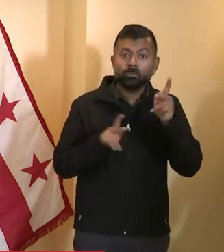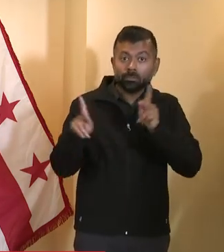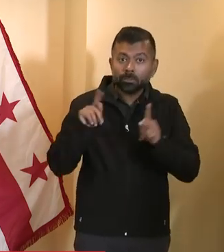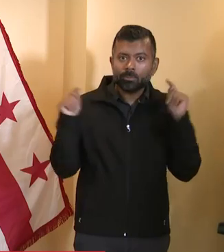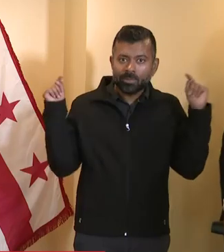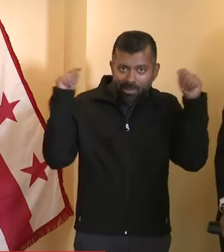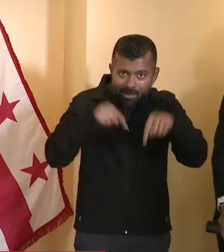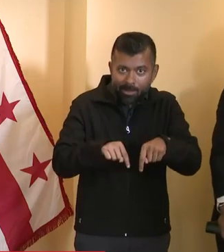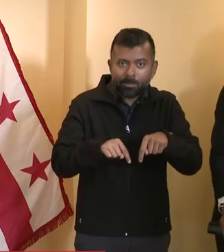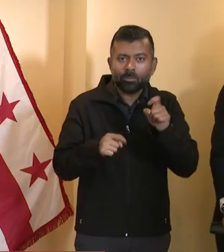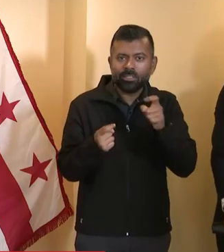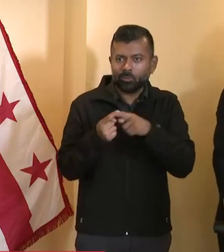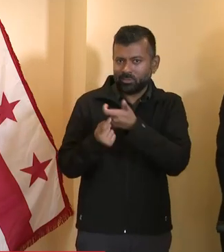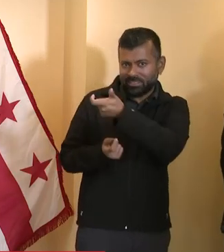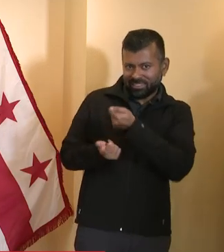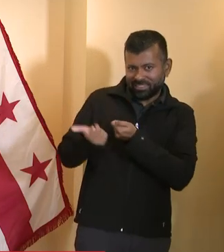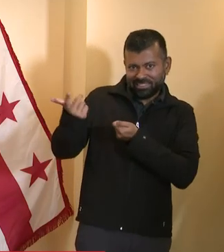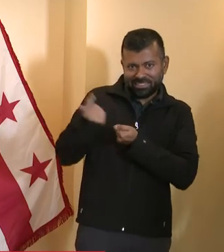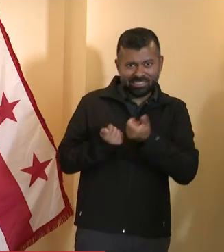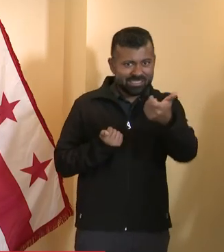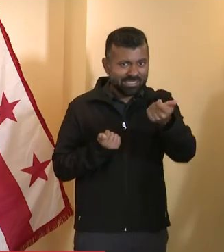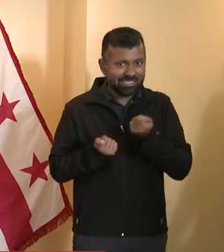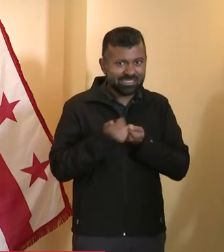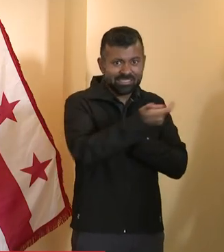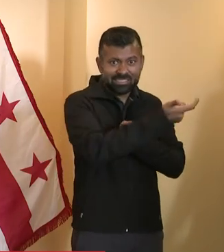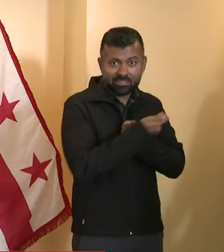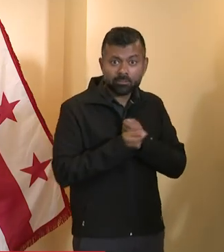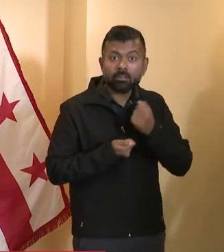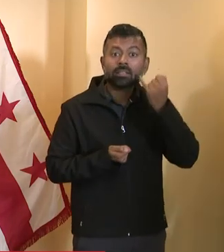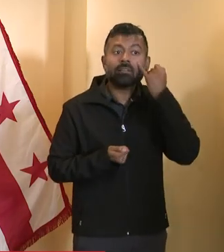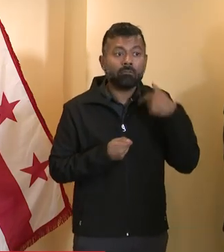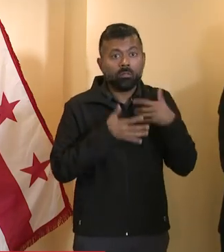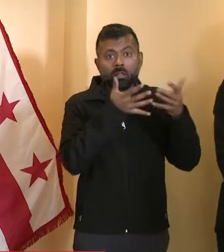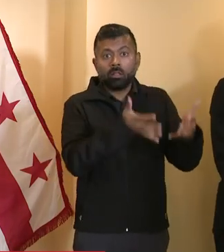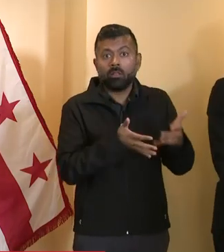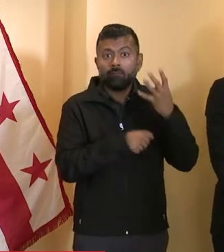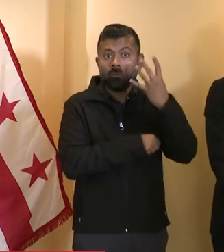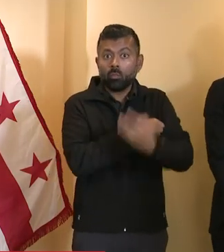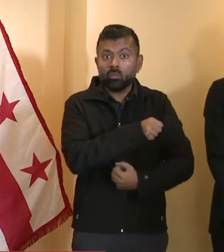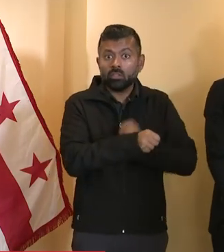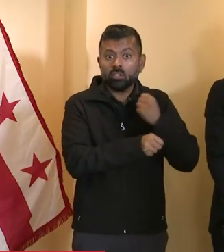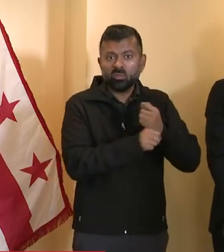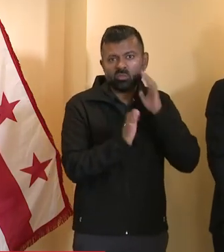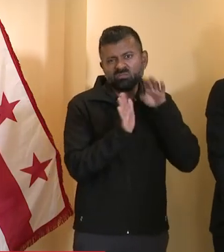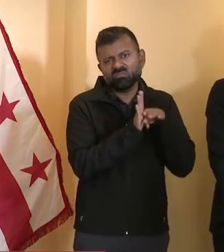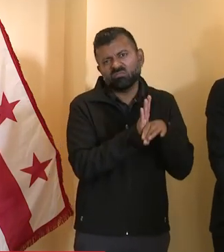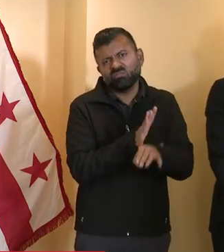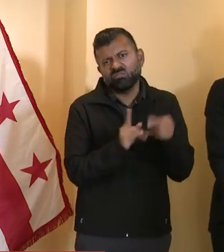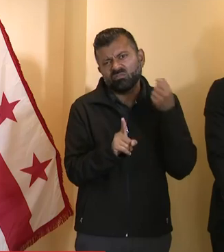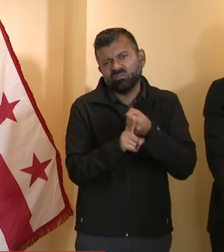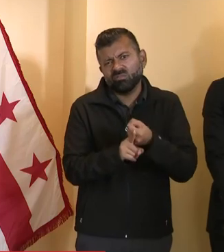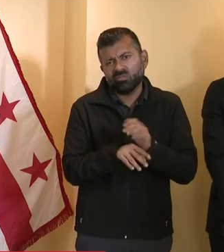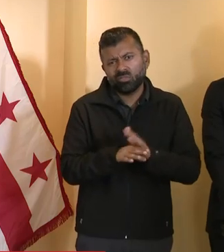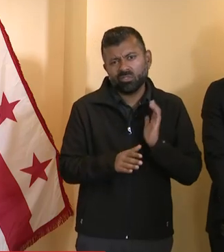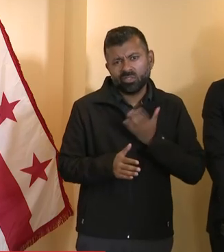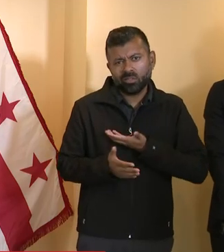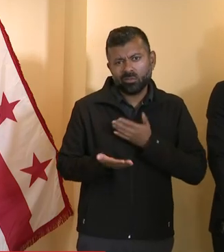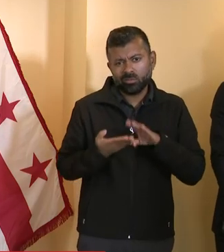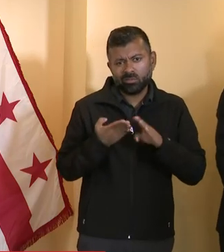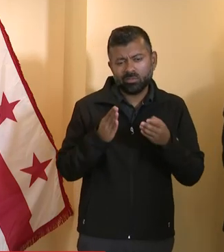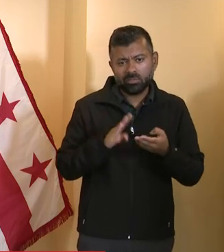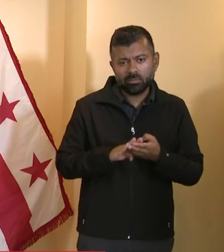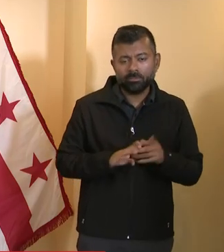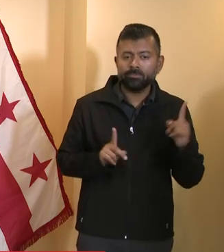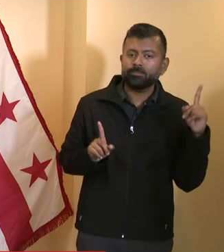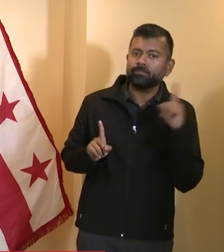4 years, we'll be here in a very bad position. And as it relates to the DC 2050 plan, you touched on this a little bit, but if